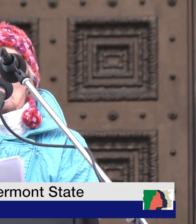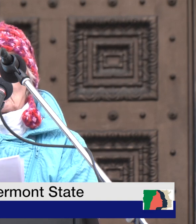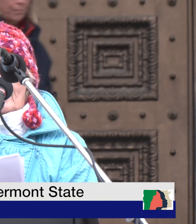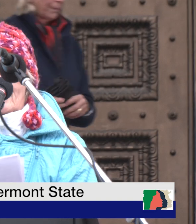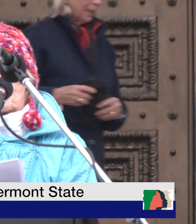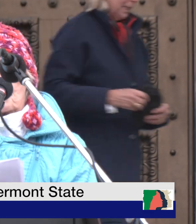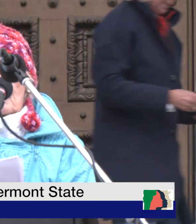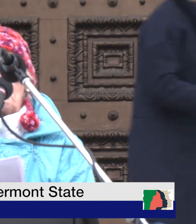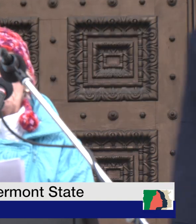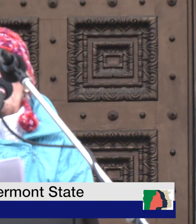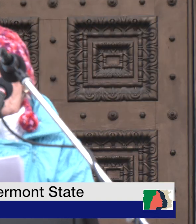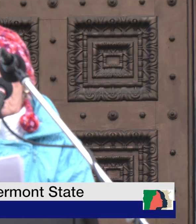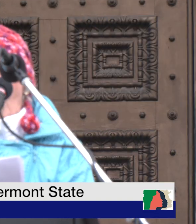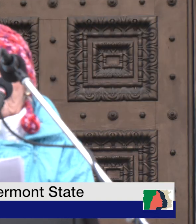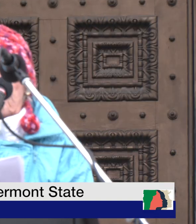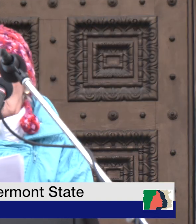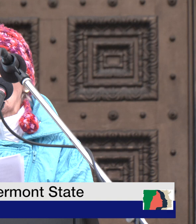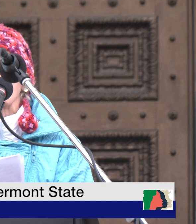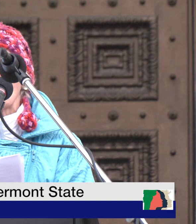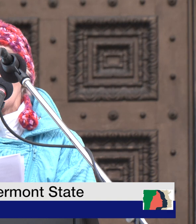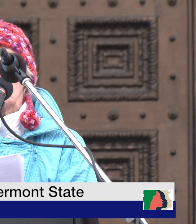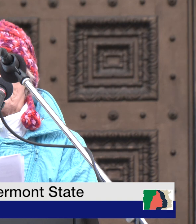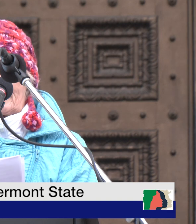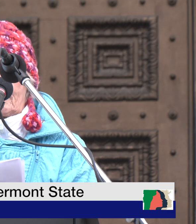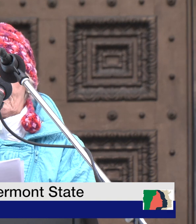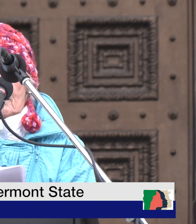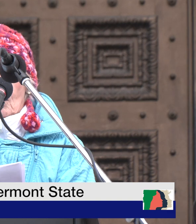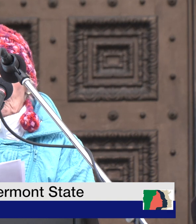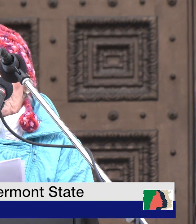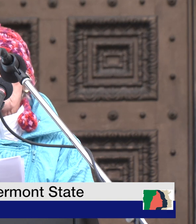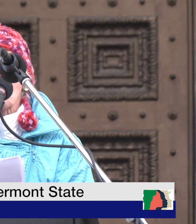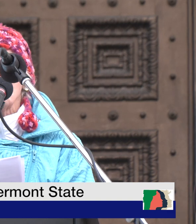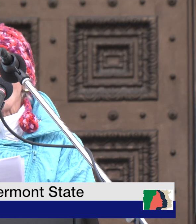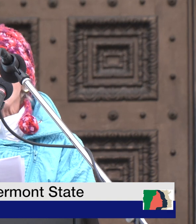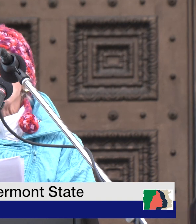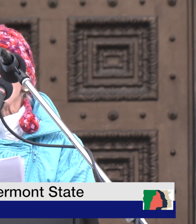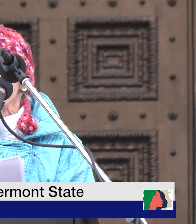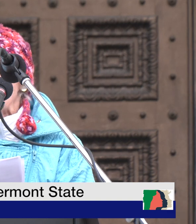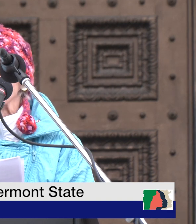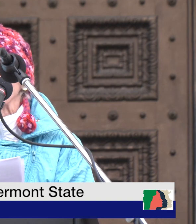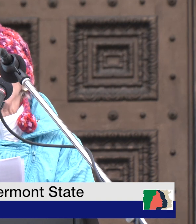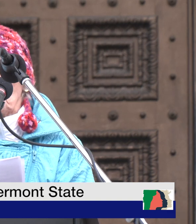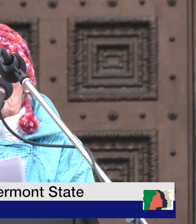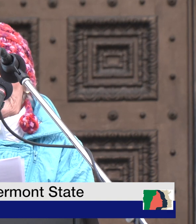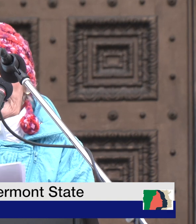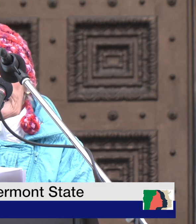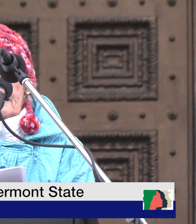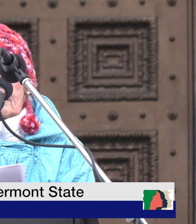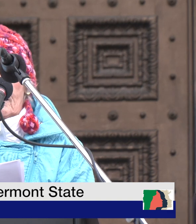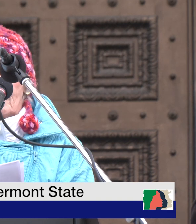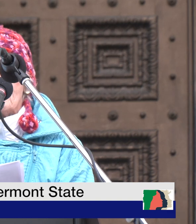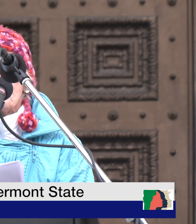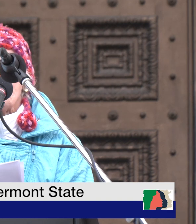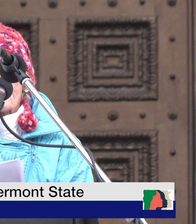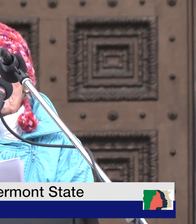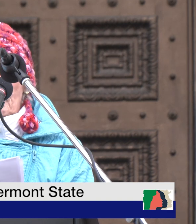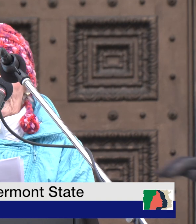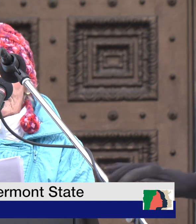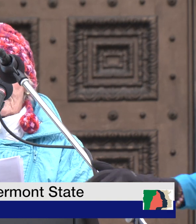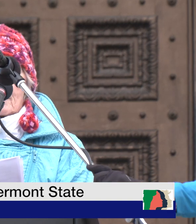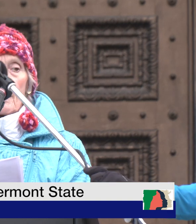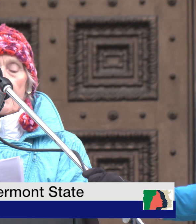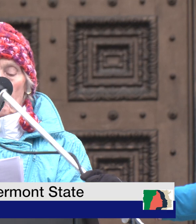Throughout recorded history, women have fought for our autonomy, which is a fundamental human need.